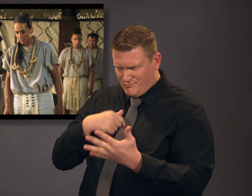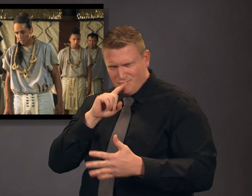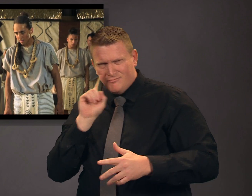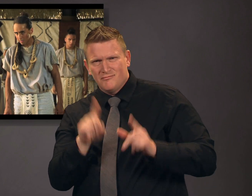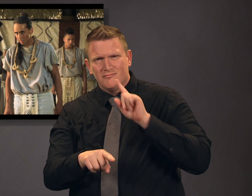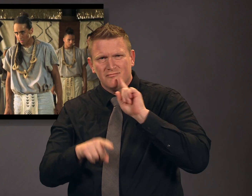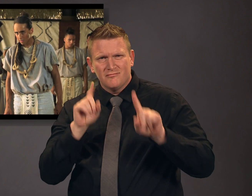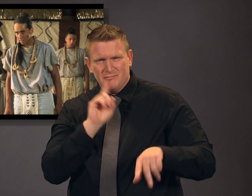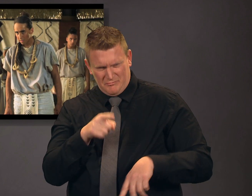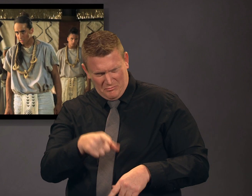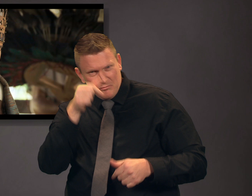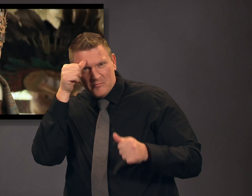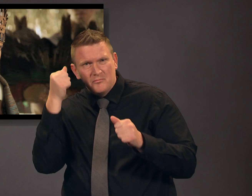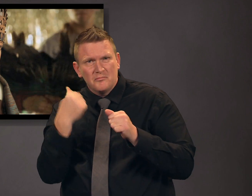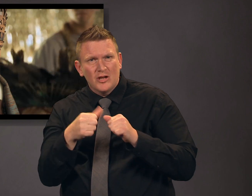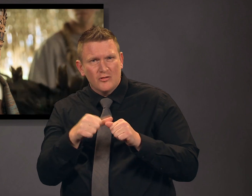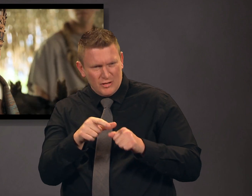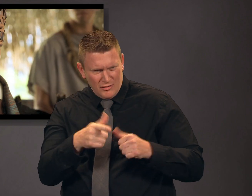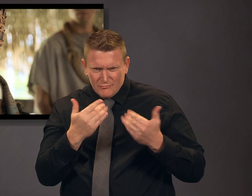execute them.